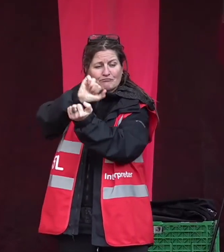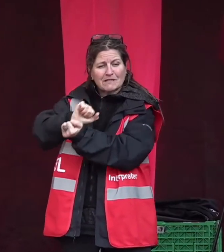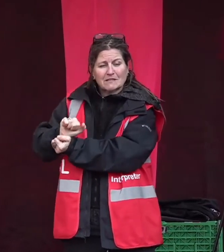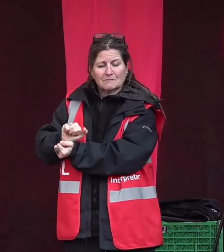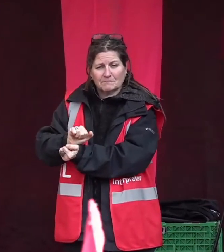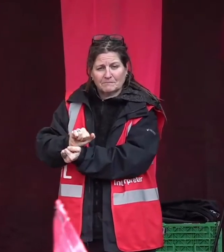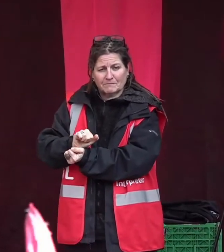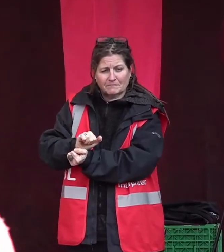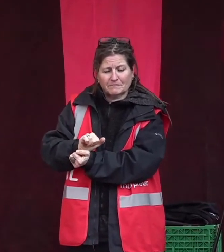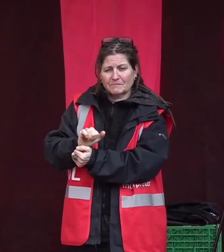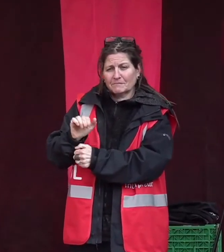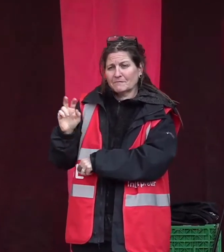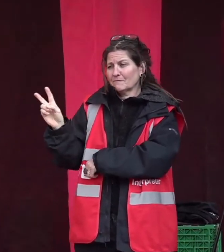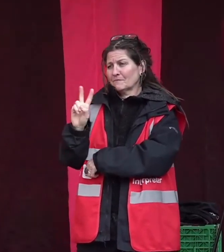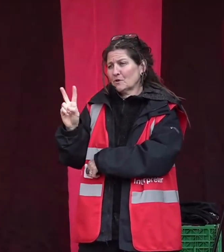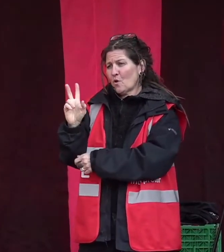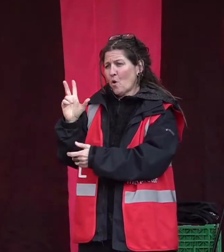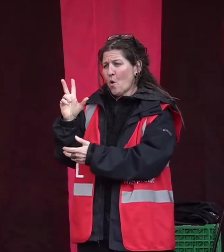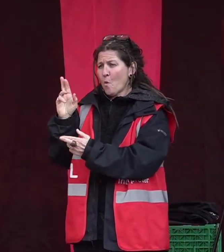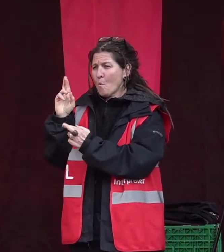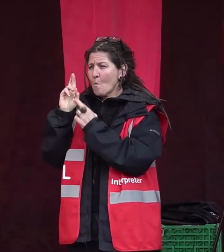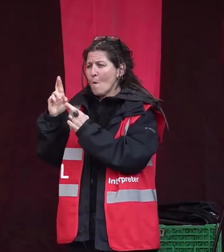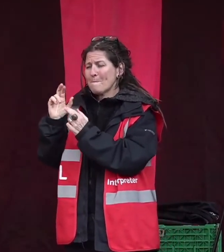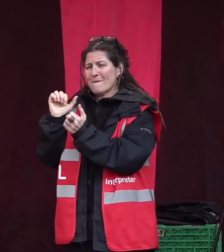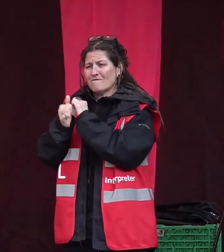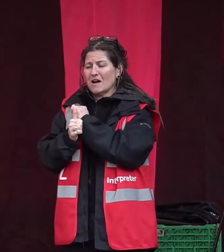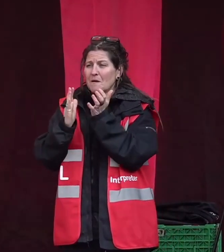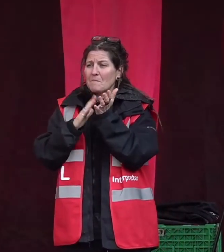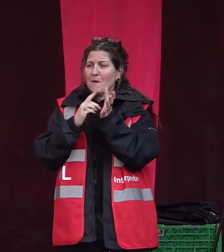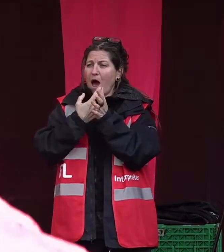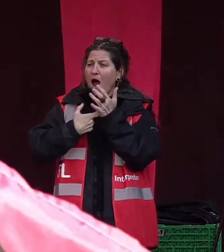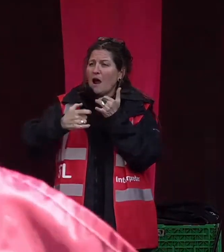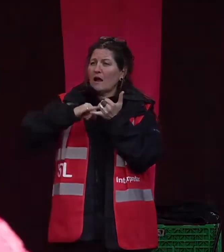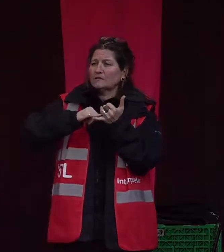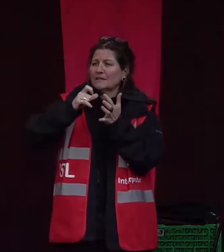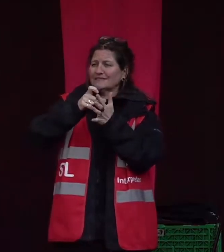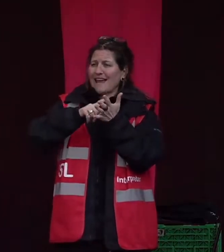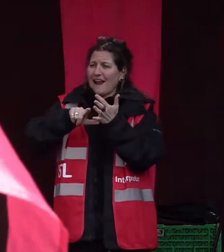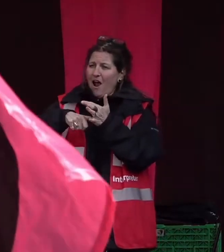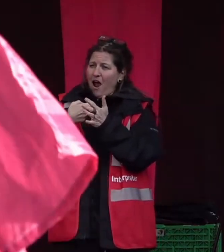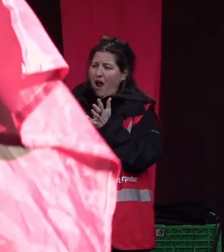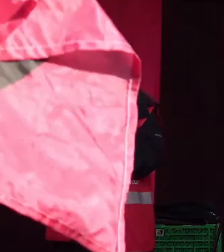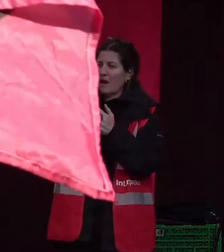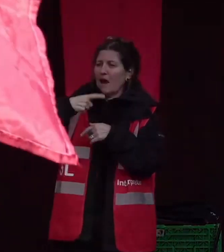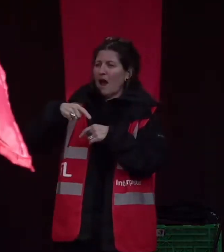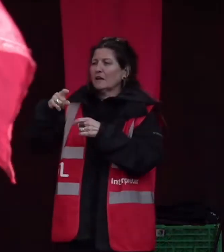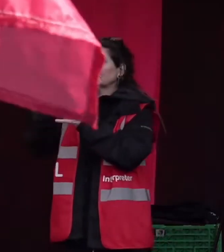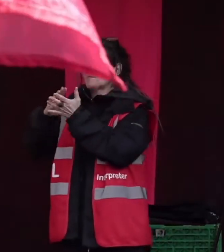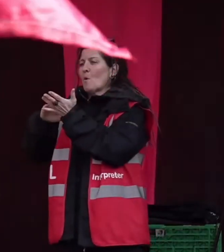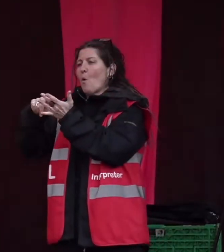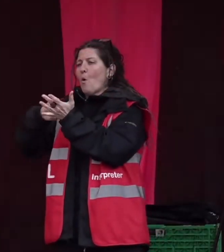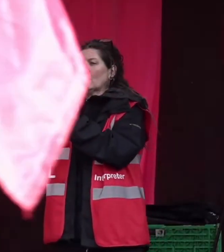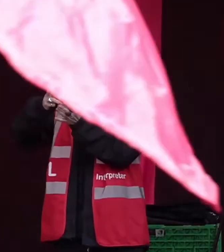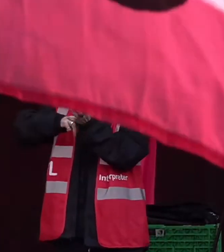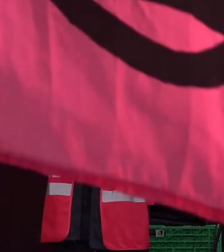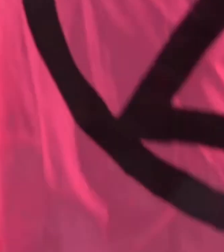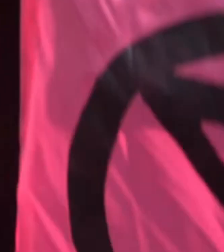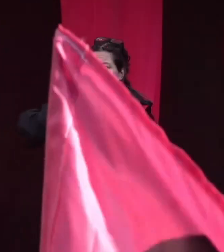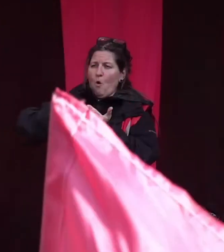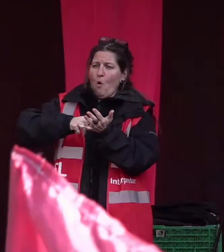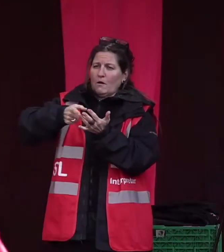two very close friends of mine, Marcus Decker and Morgan Trolland. I remember the